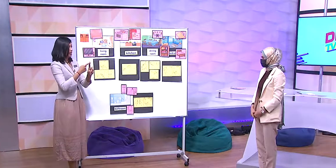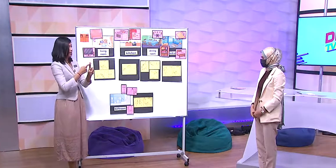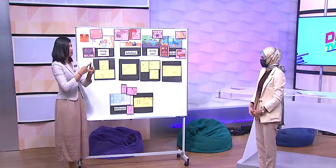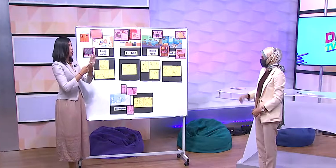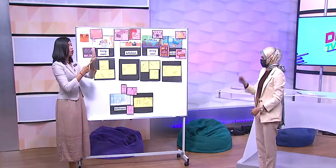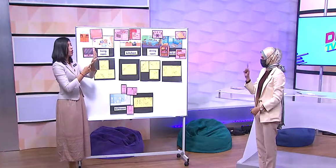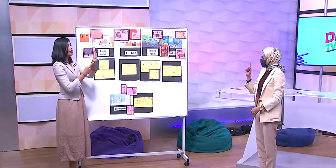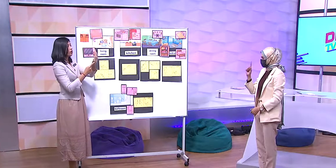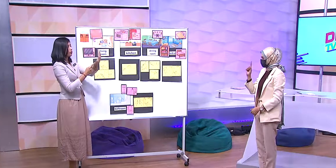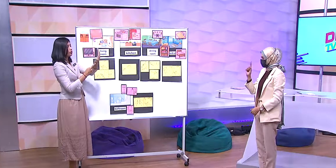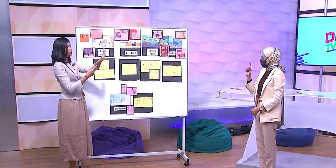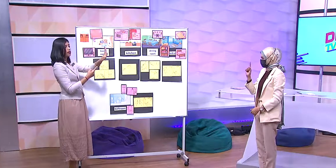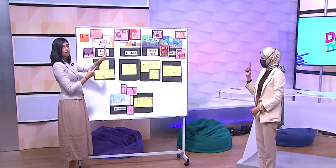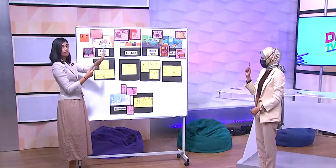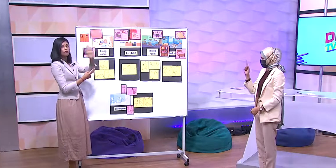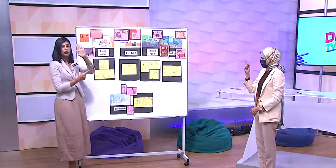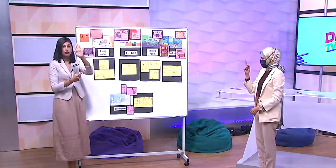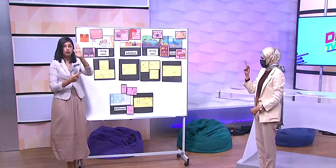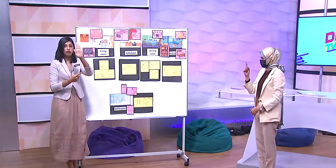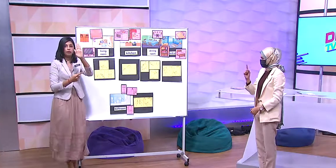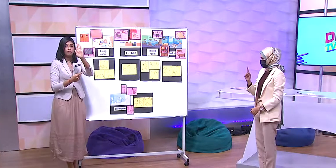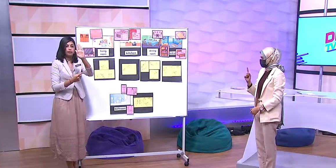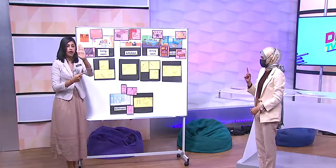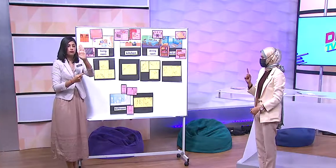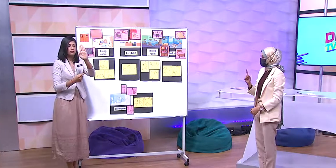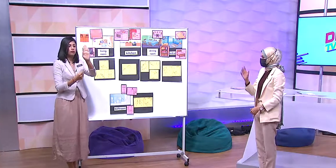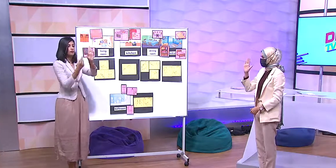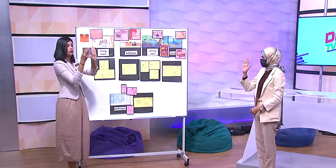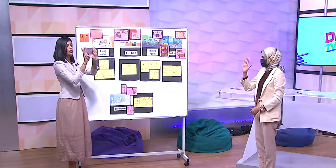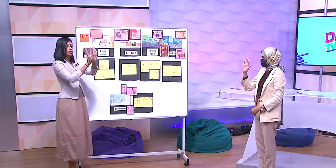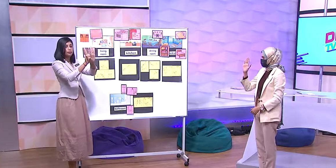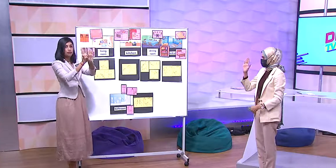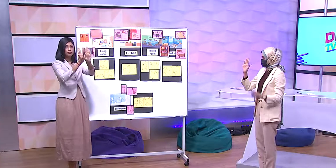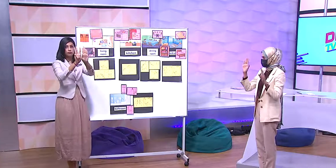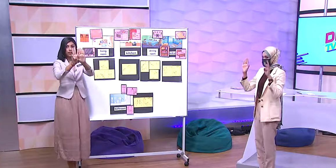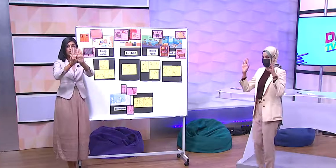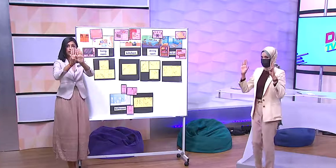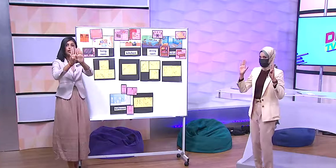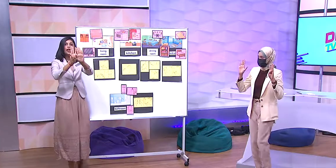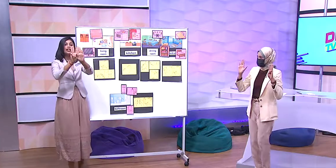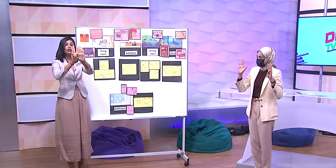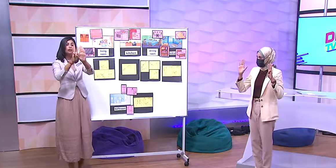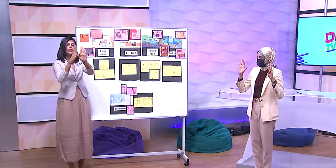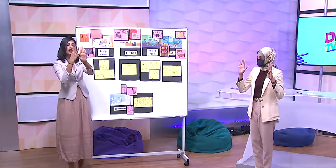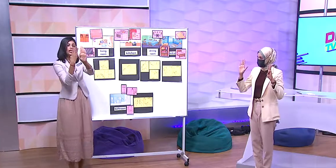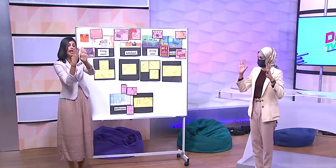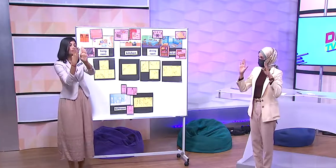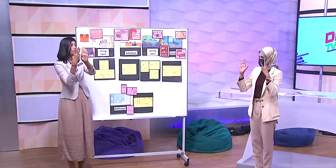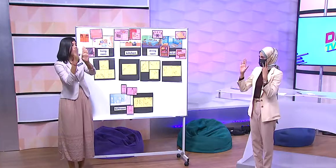is wardrobe. You put it, palm out, W, like W. this, and then you bring it in, as though you're opening